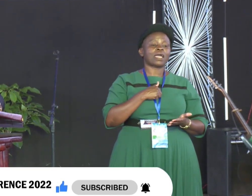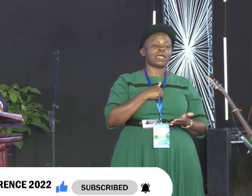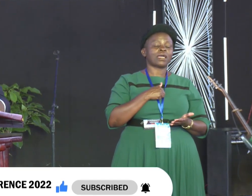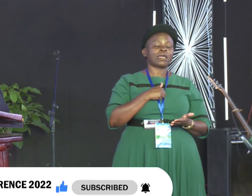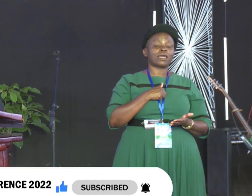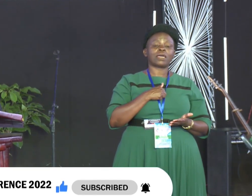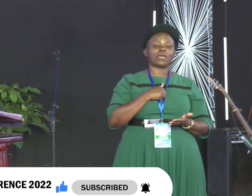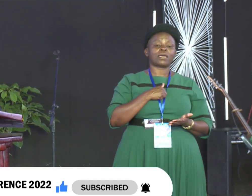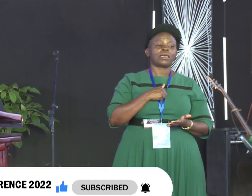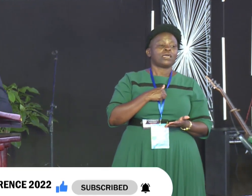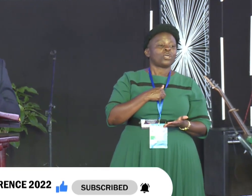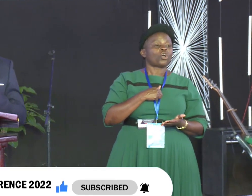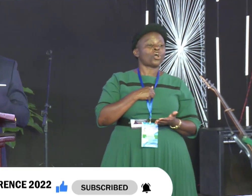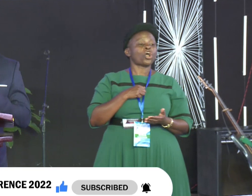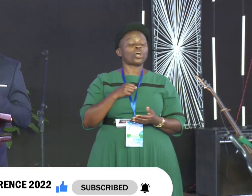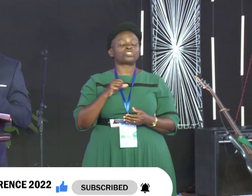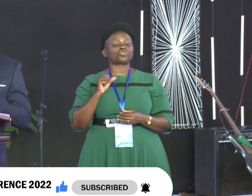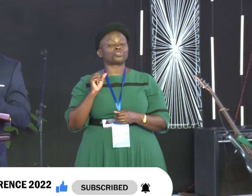atuyambenga